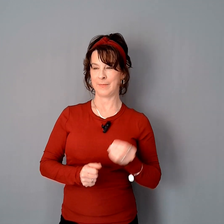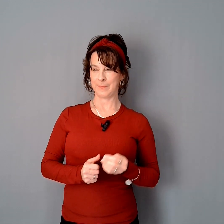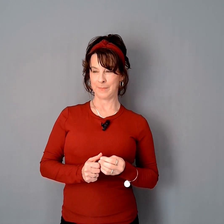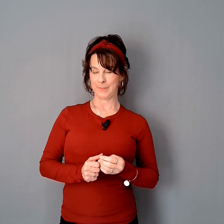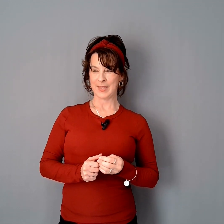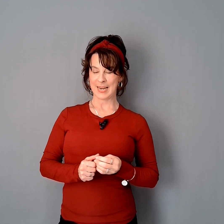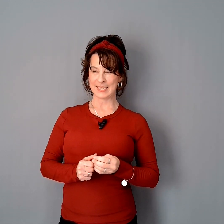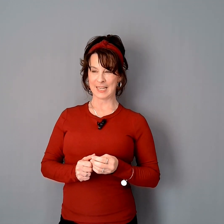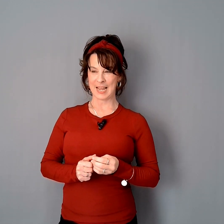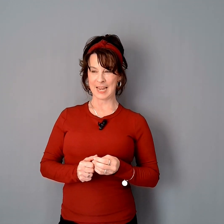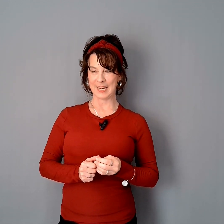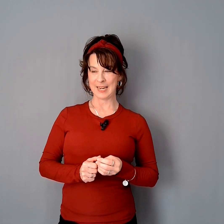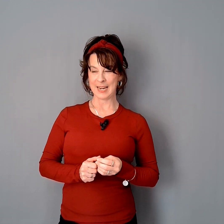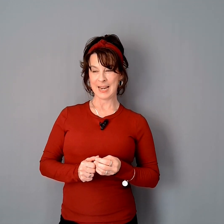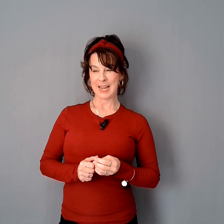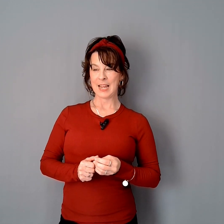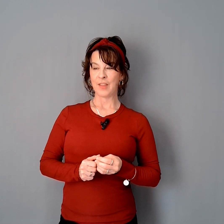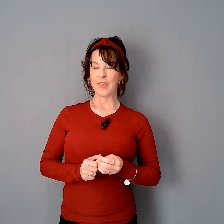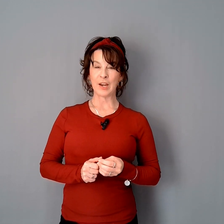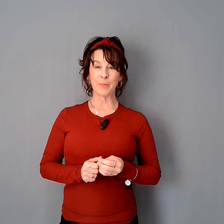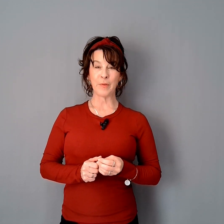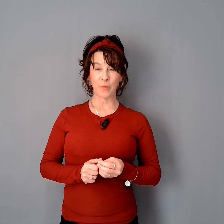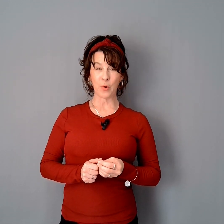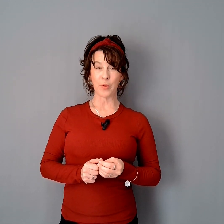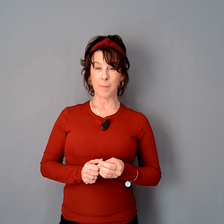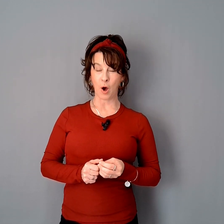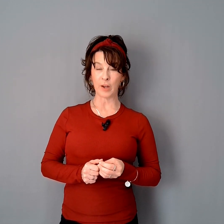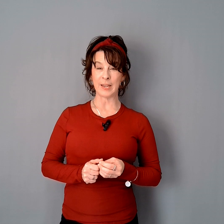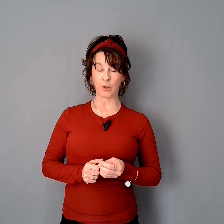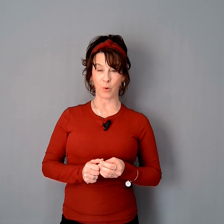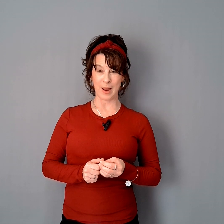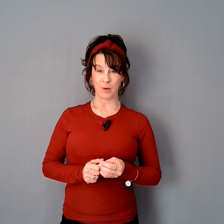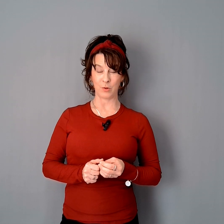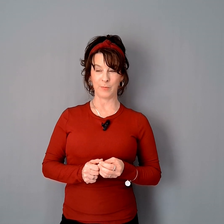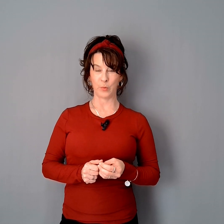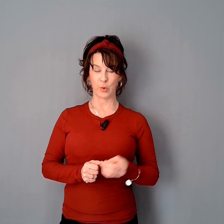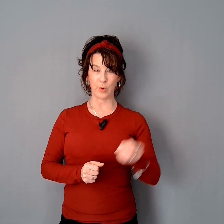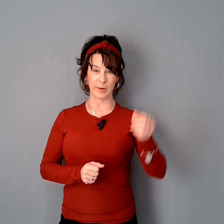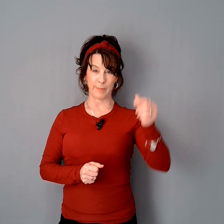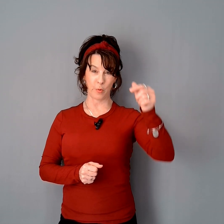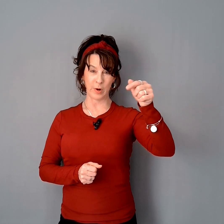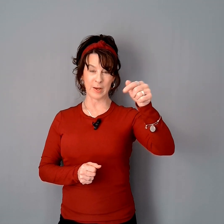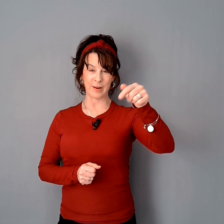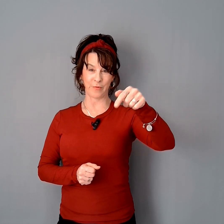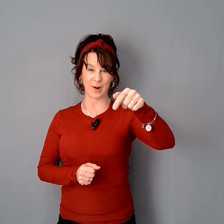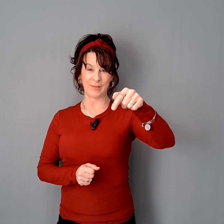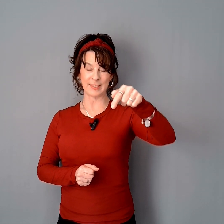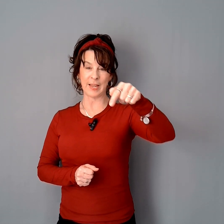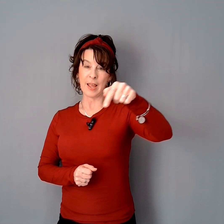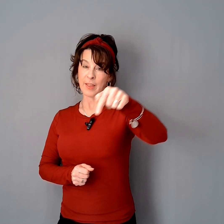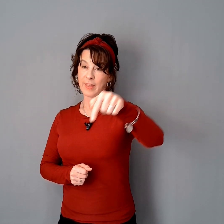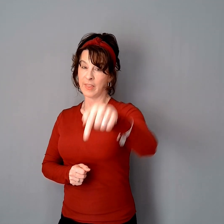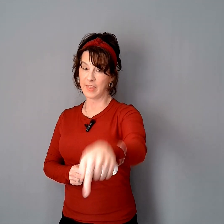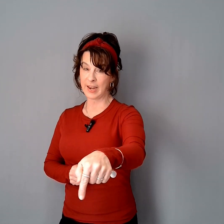Next line. There before the mocking crowd. we're going to point in front of us.